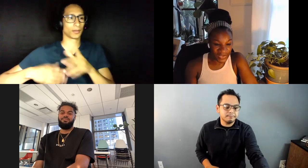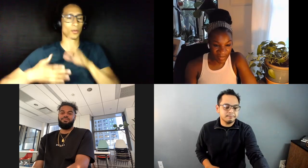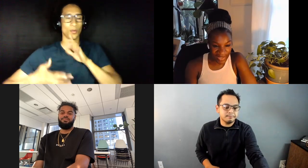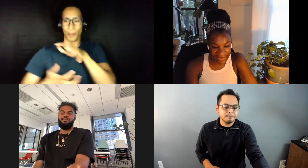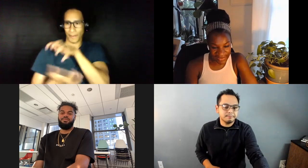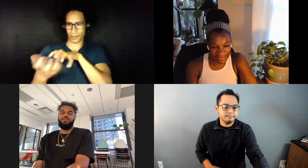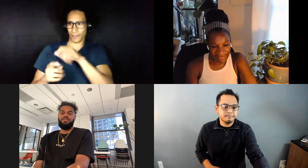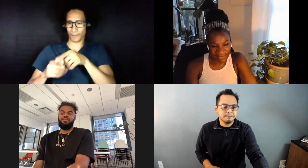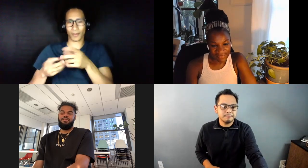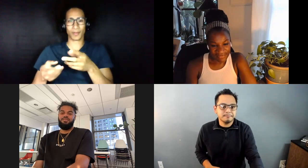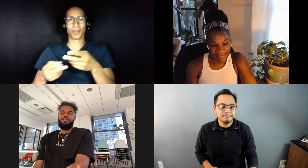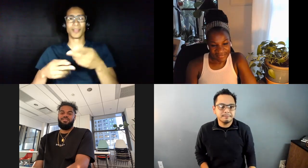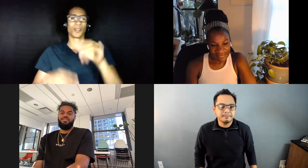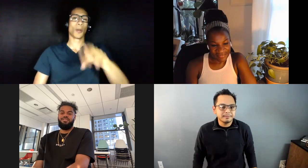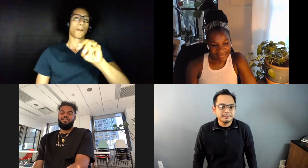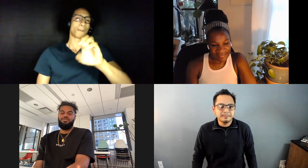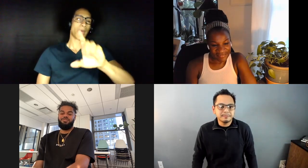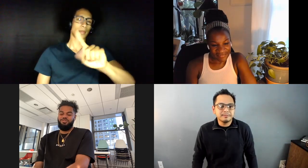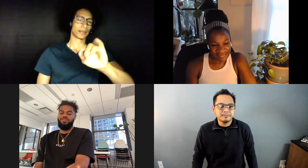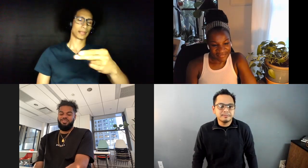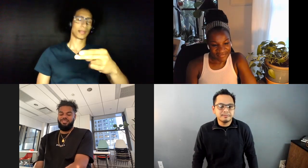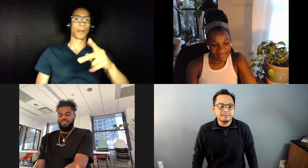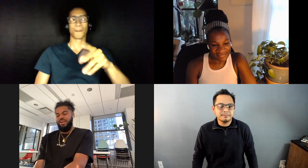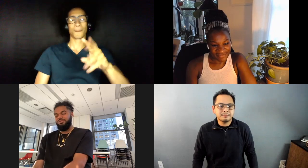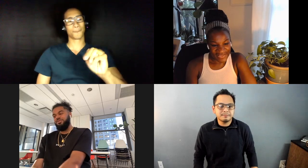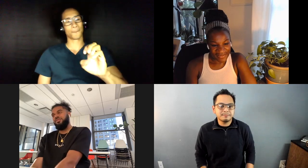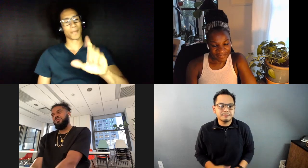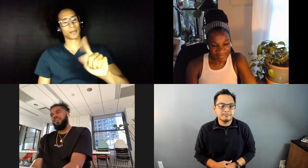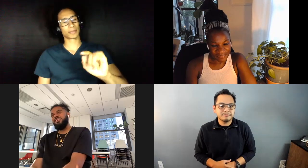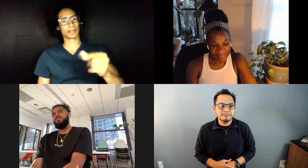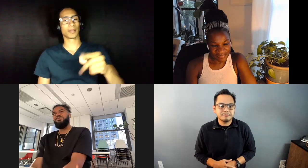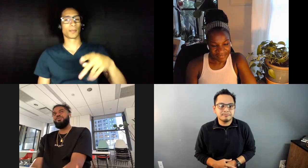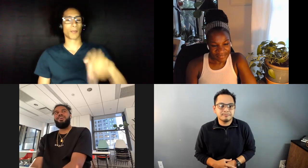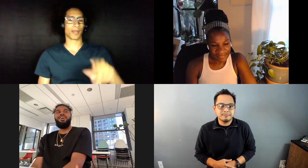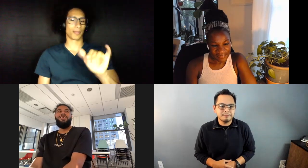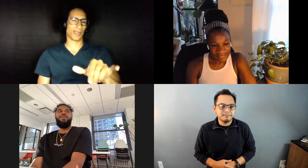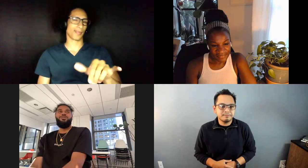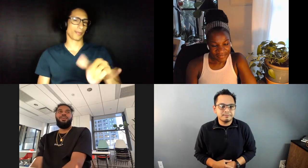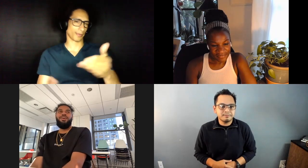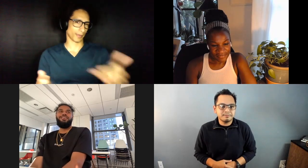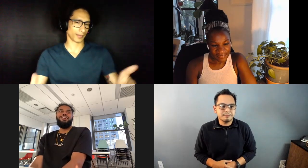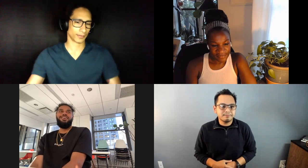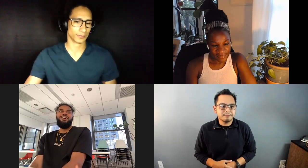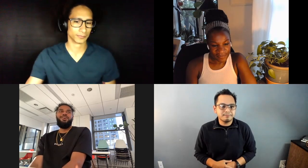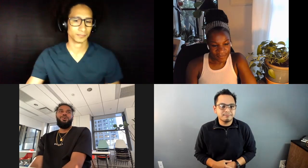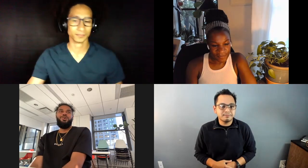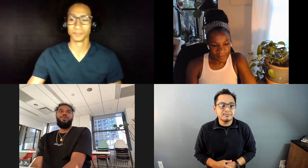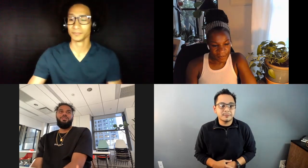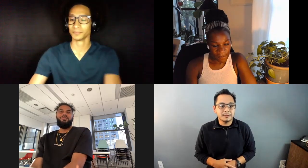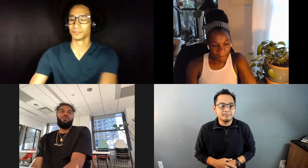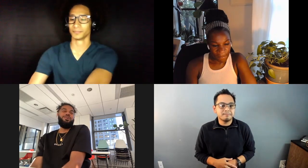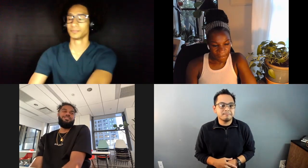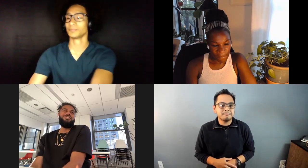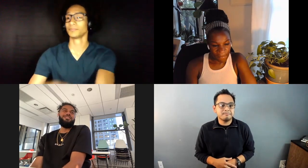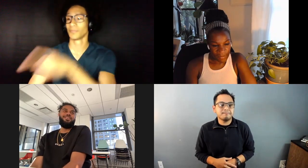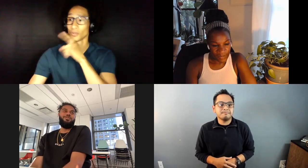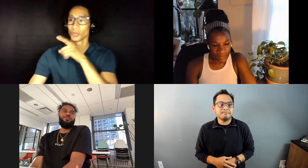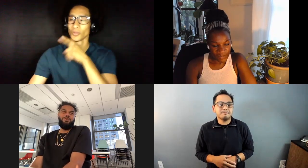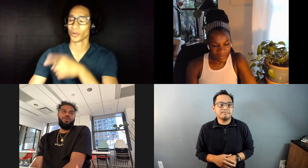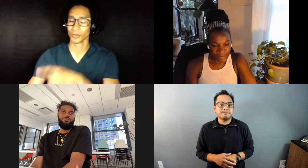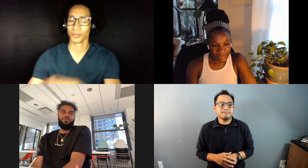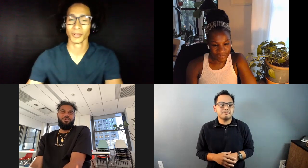of cassettes and Bengali cassettes and Bollywood music, there was one rap album,